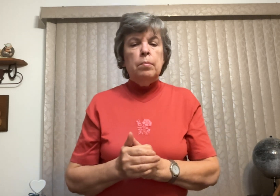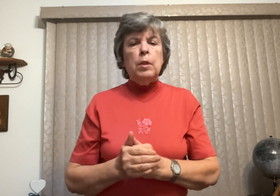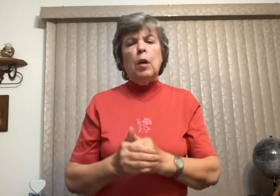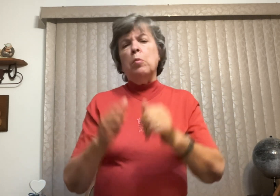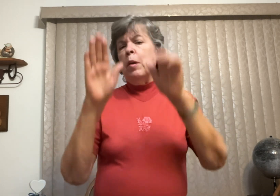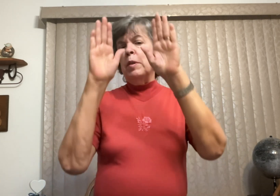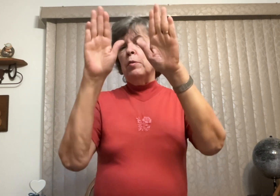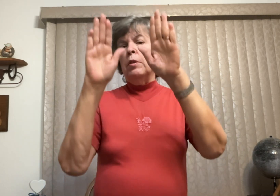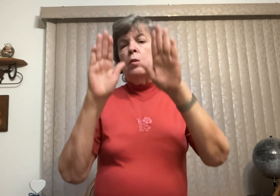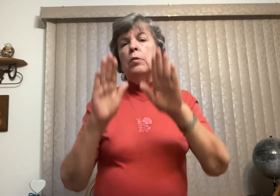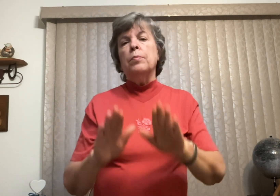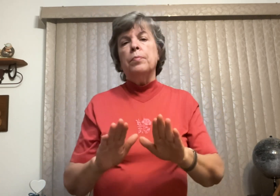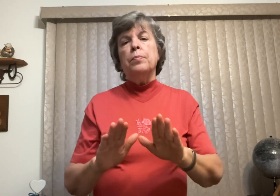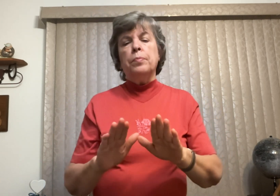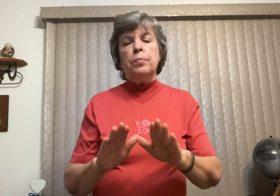I'll probably do this.